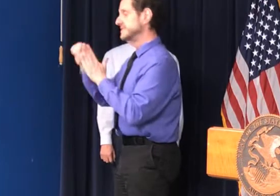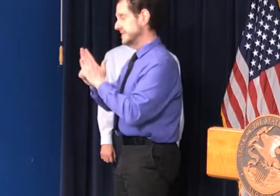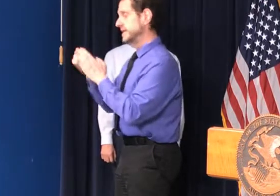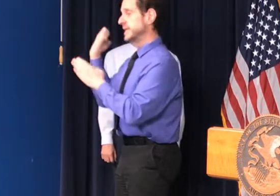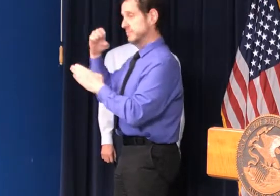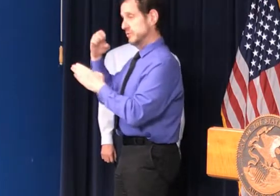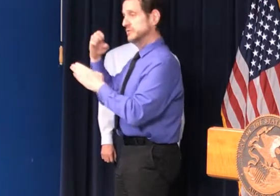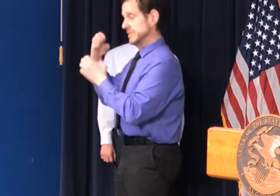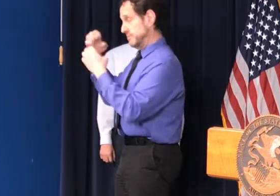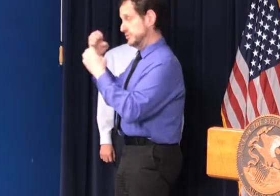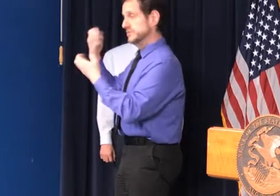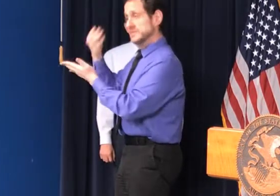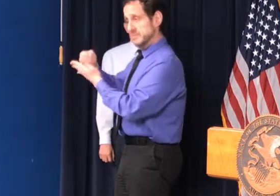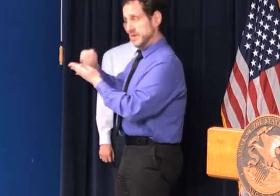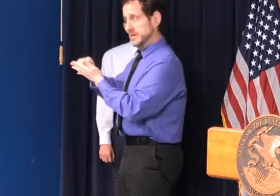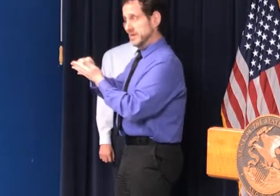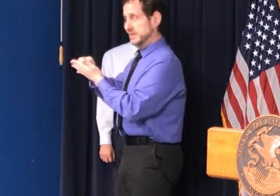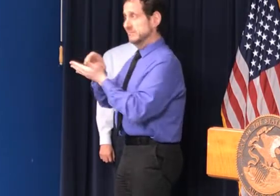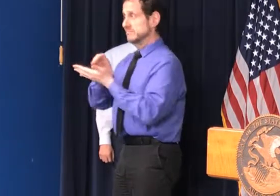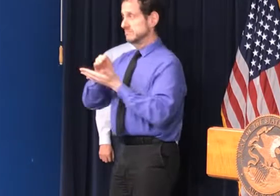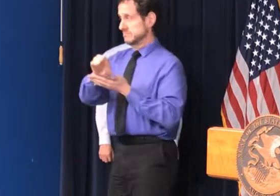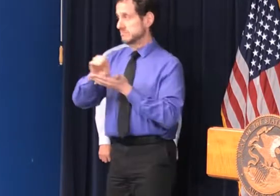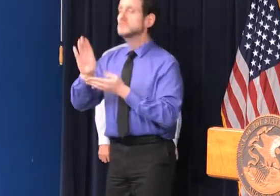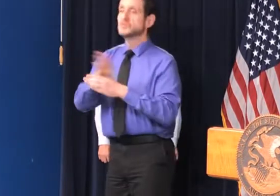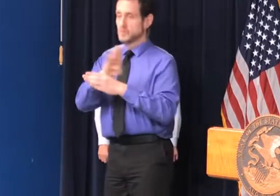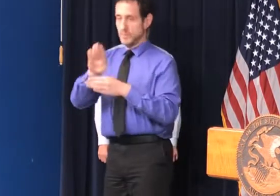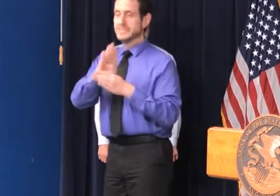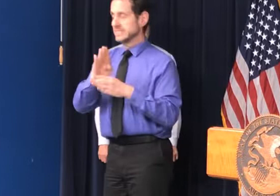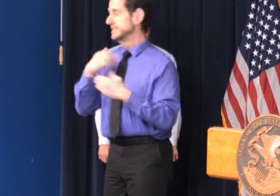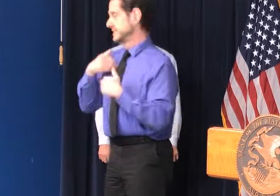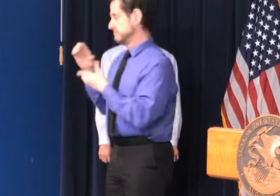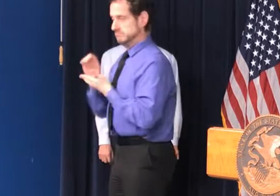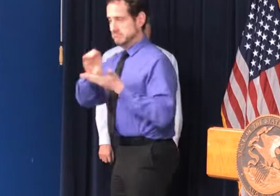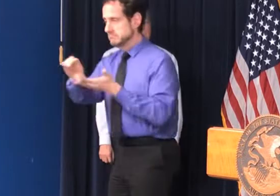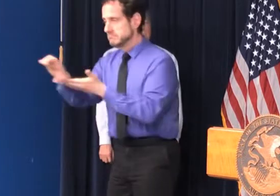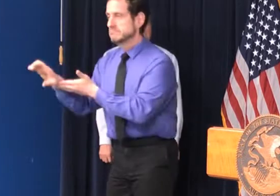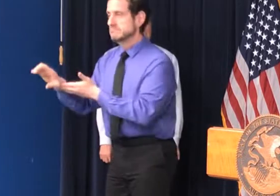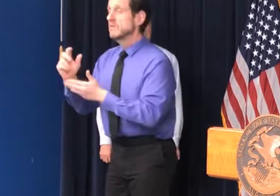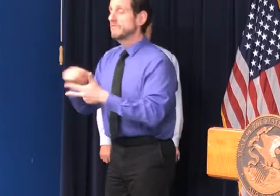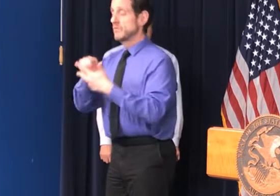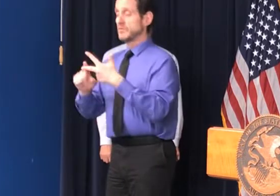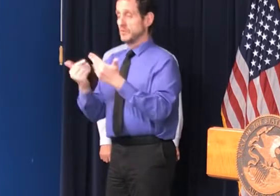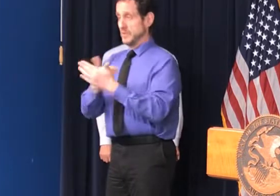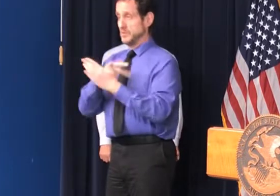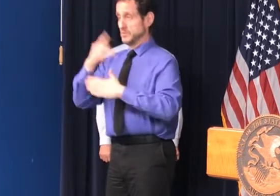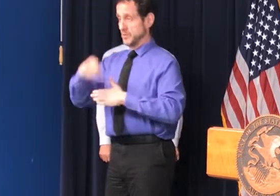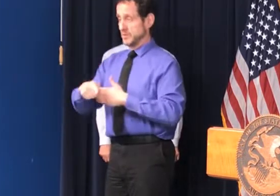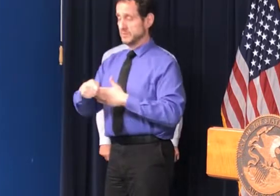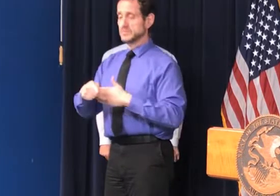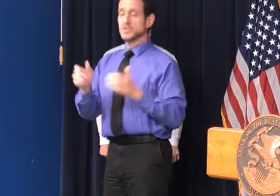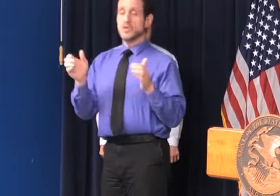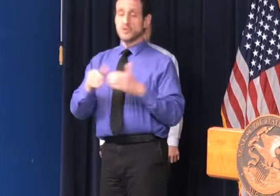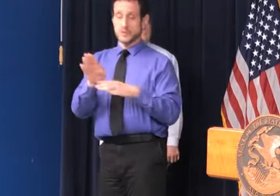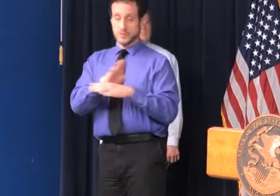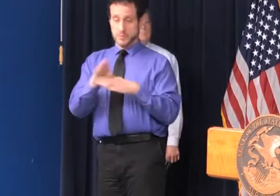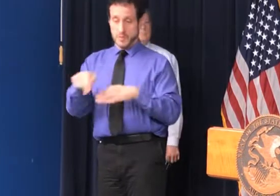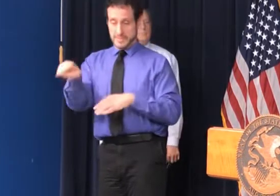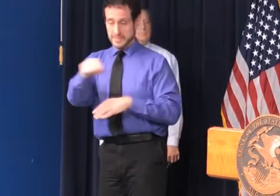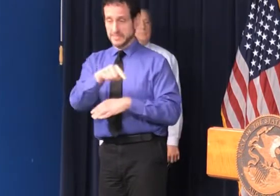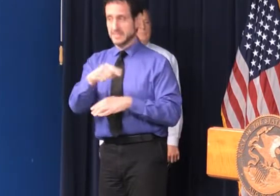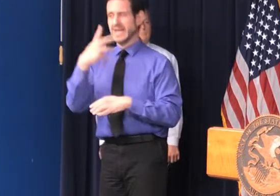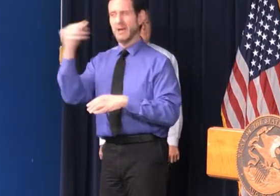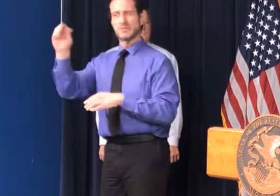assistance through three new programs. First, all of our small businesses outside of Chicago,